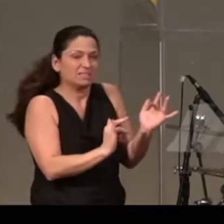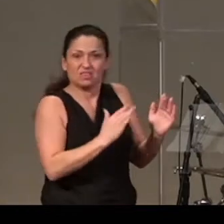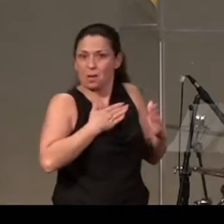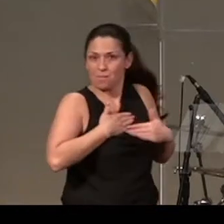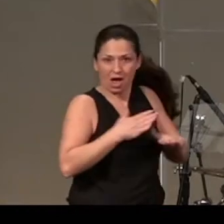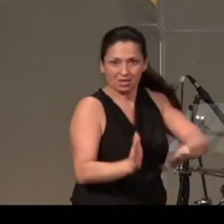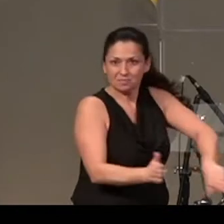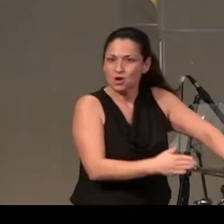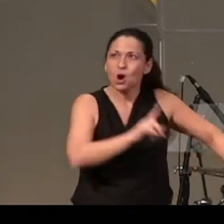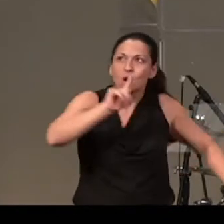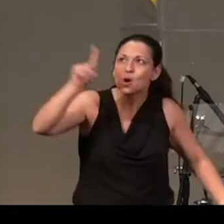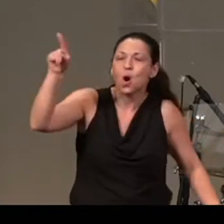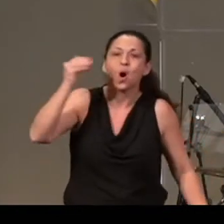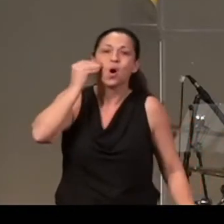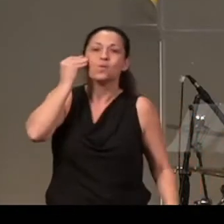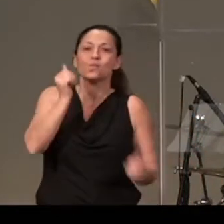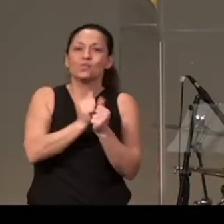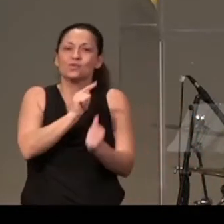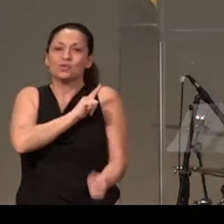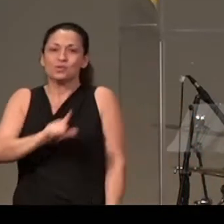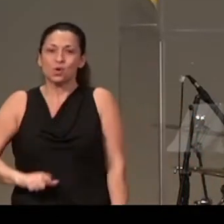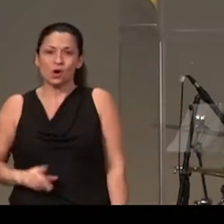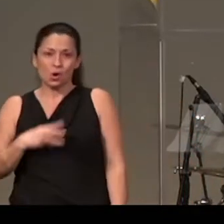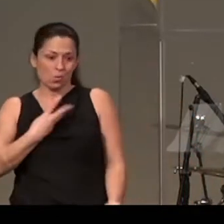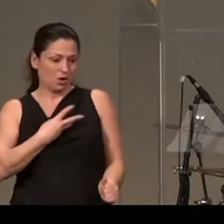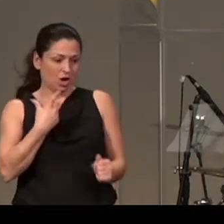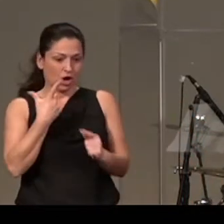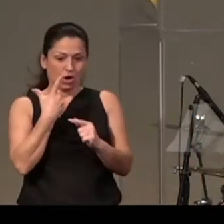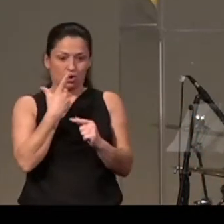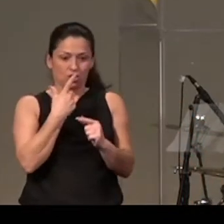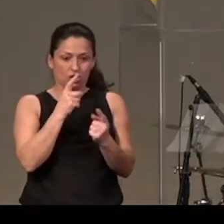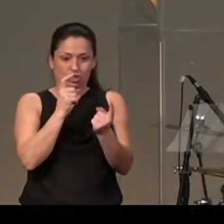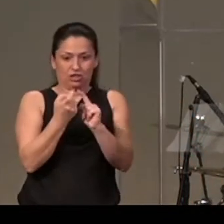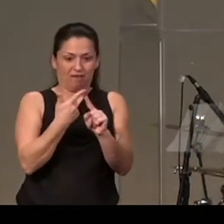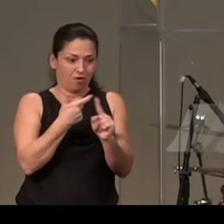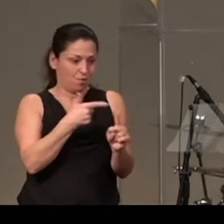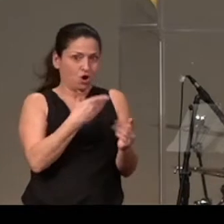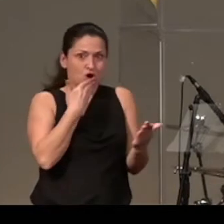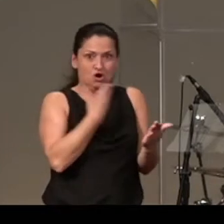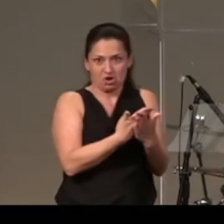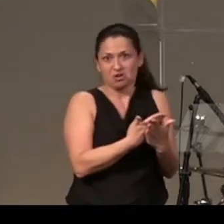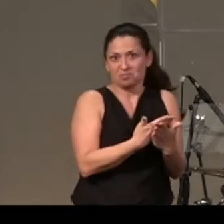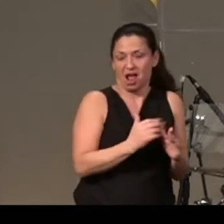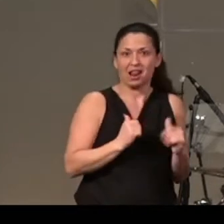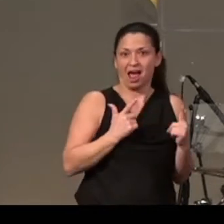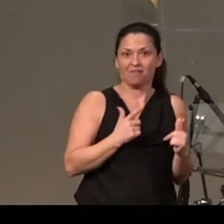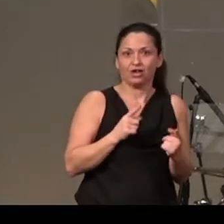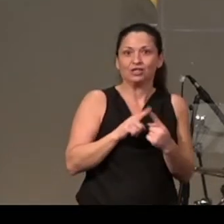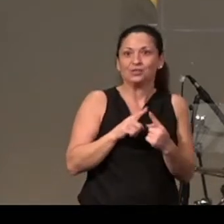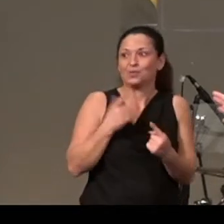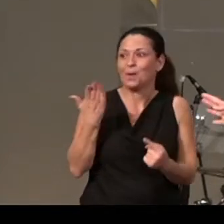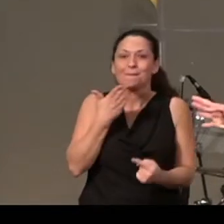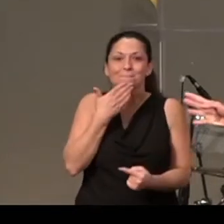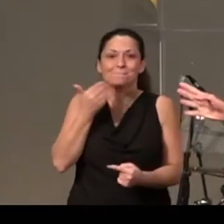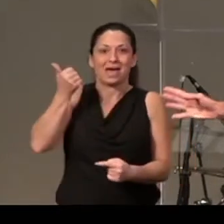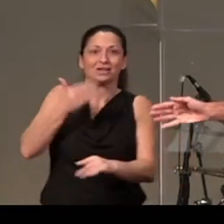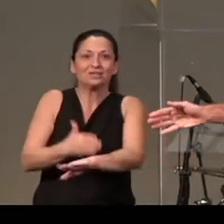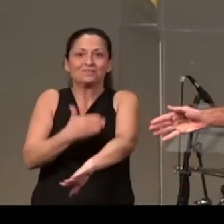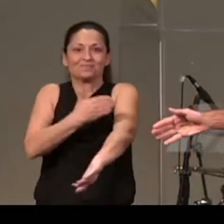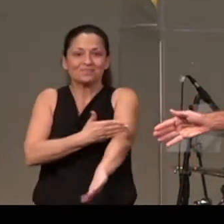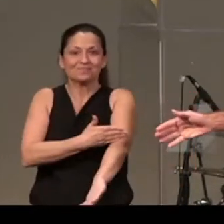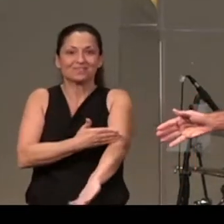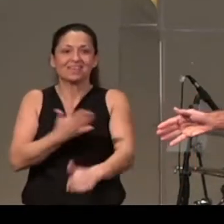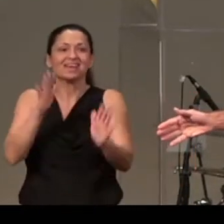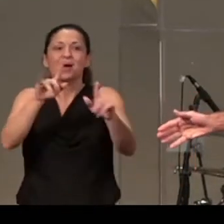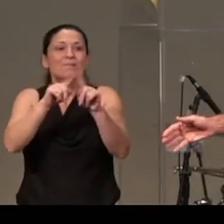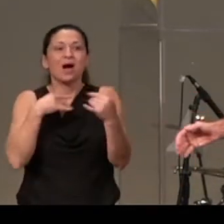to be at home with the Lord? We go from something that's good to something that's better. Oh, but I want you to know, the best is